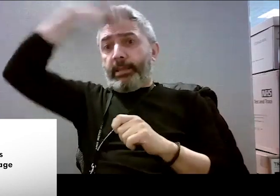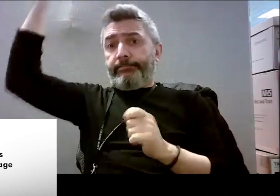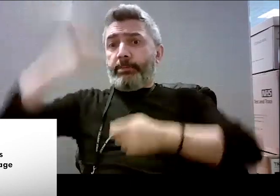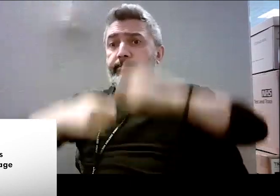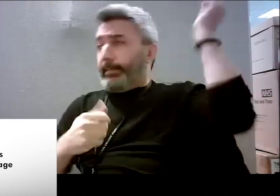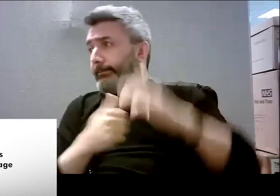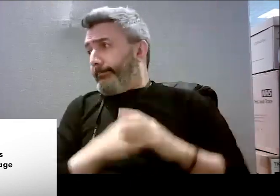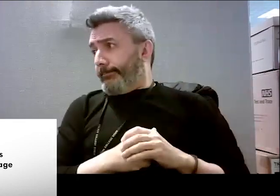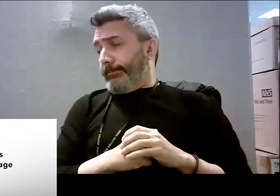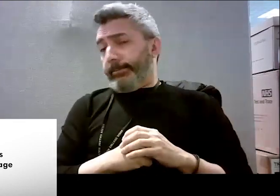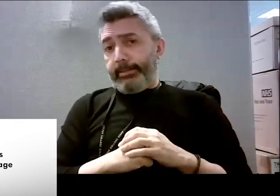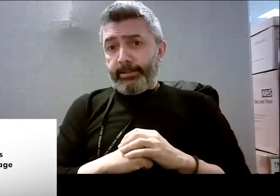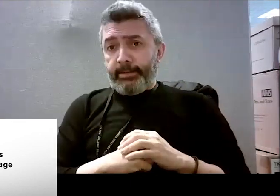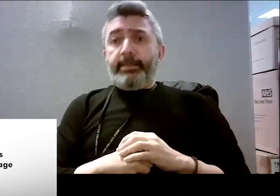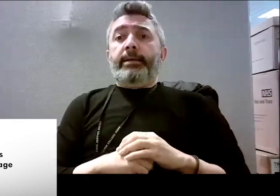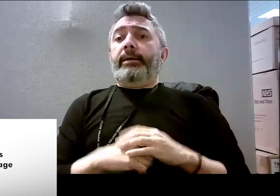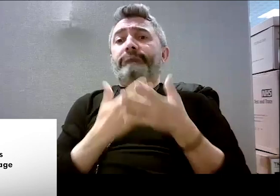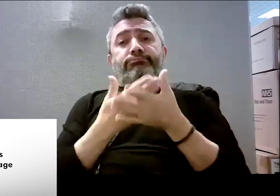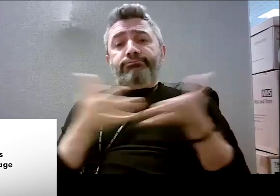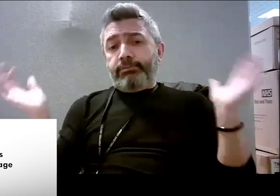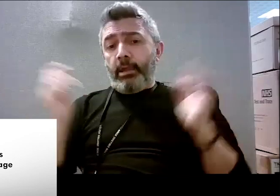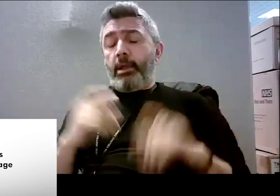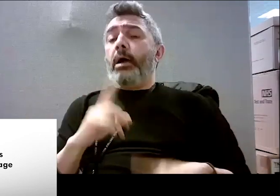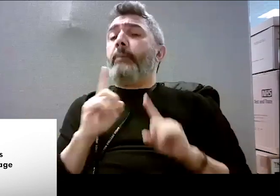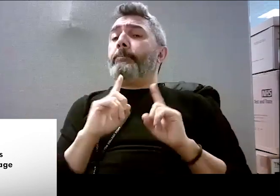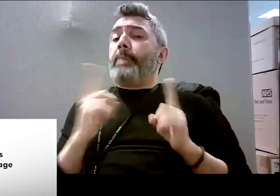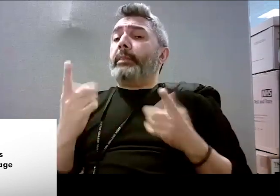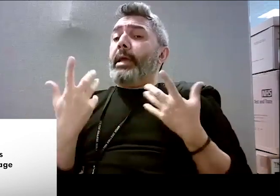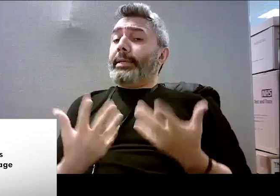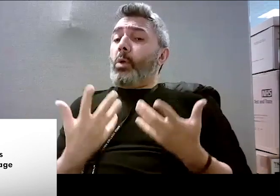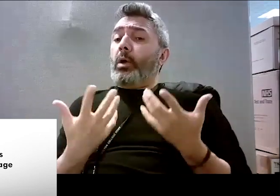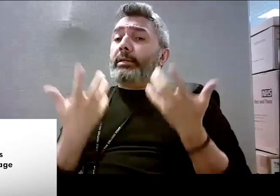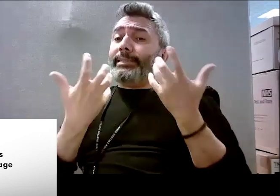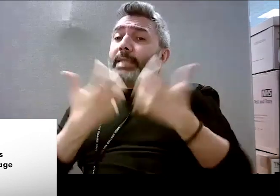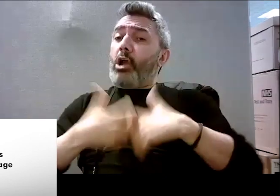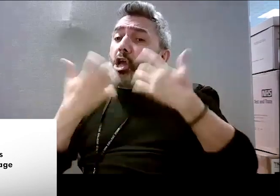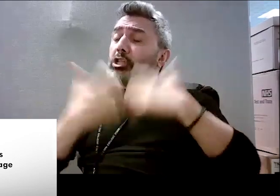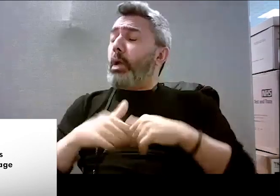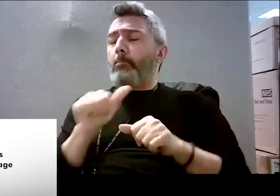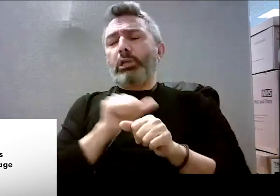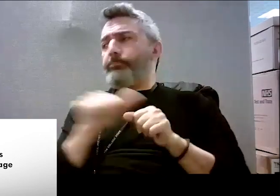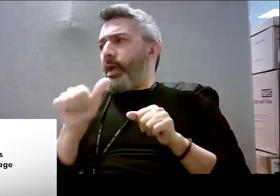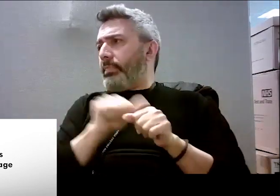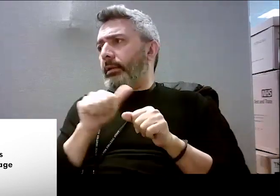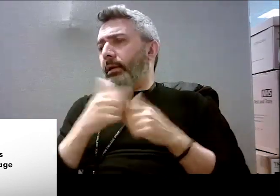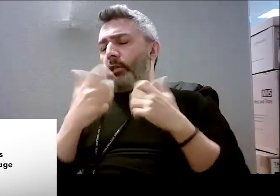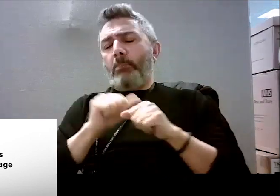So, we've got different, especially if you're on the plane, you've got the different air traffic controllers doing different